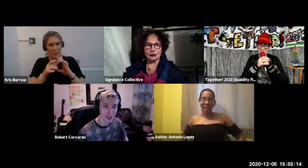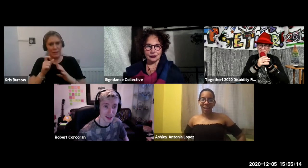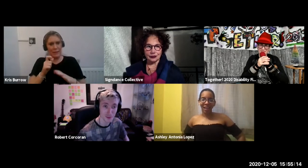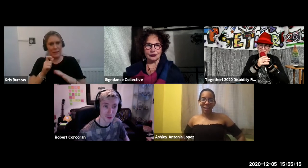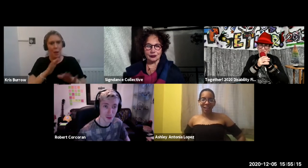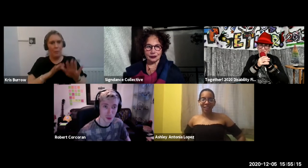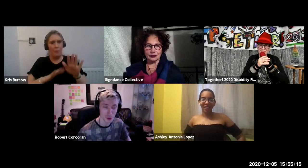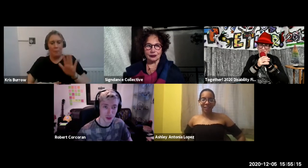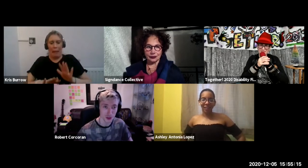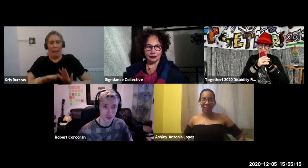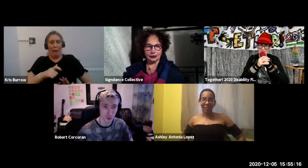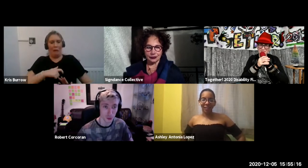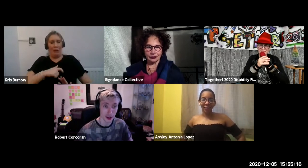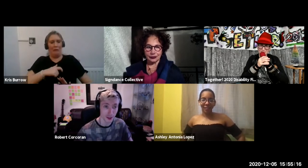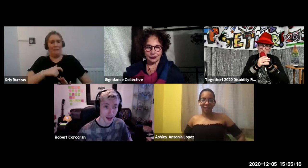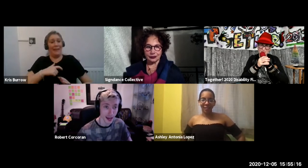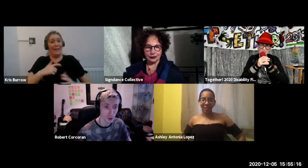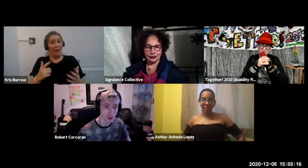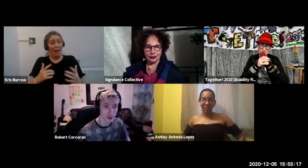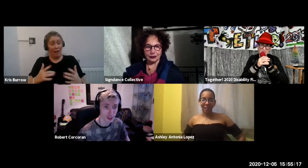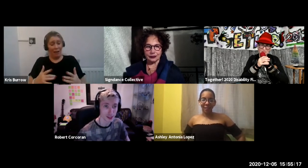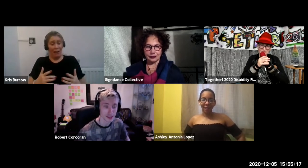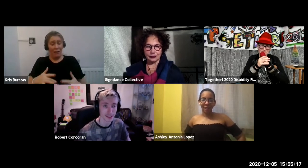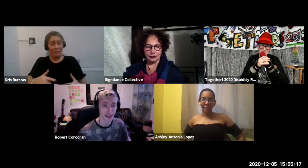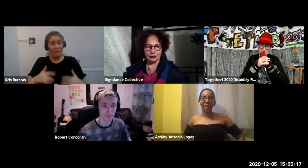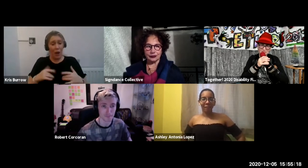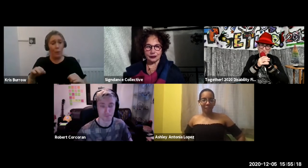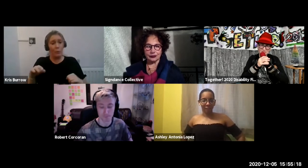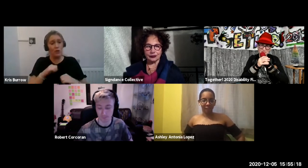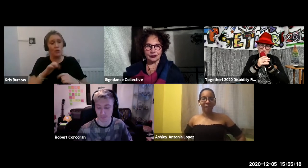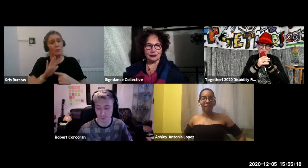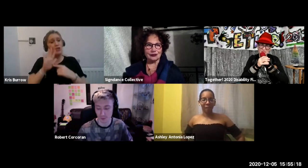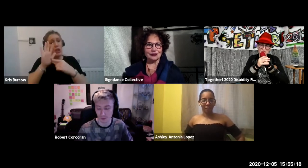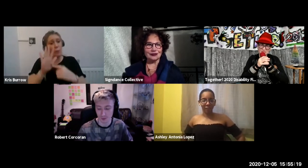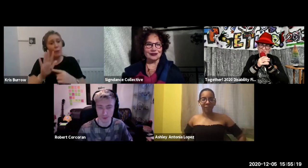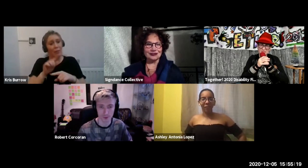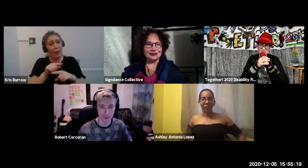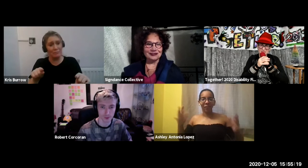And I thought we should bring that out. Yeah.